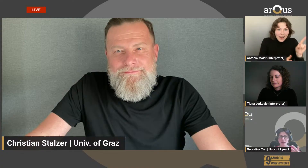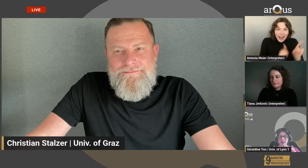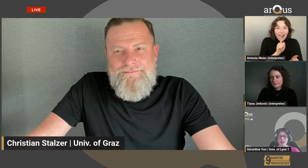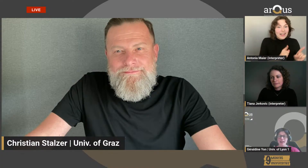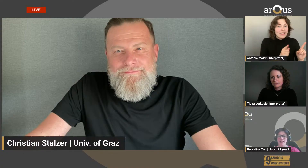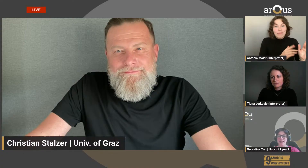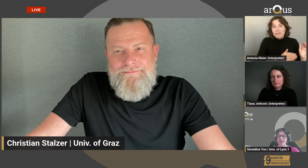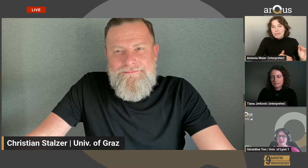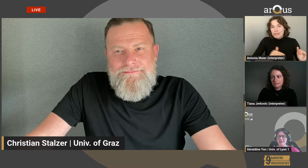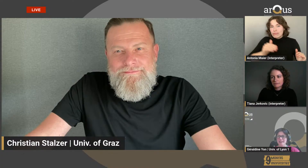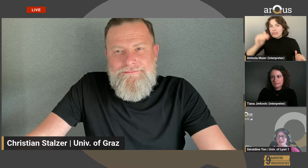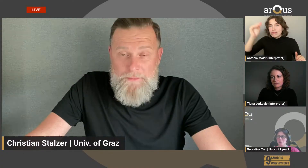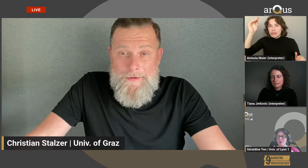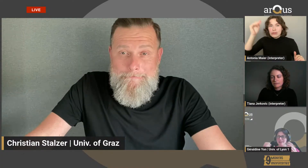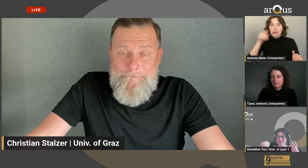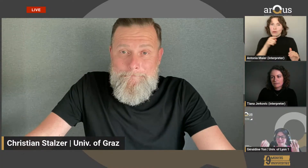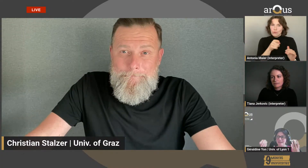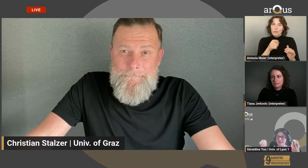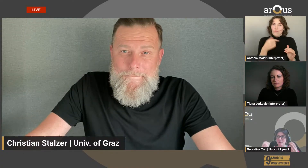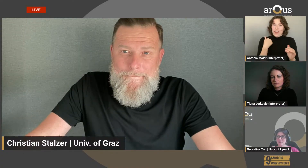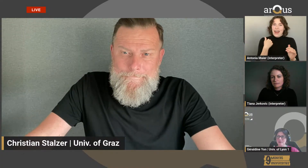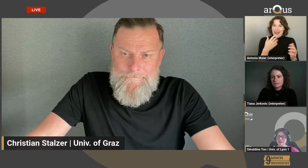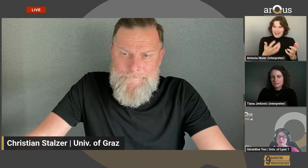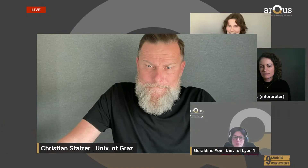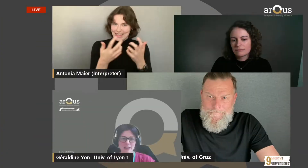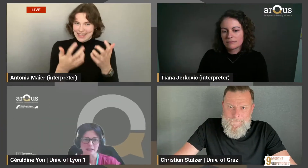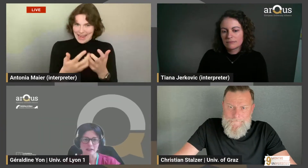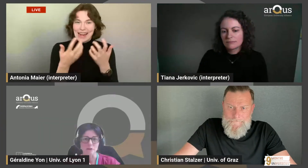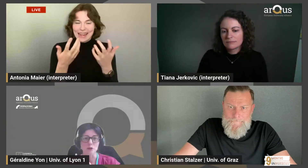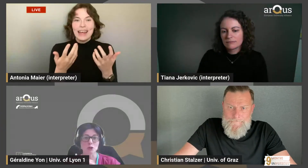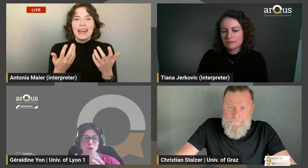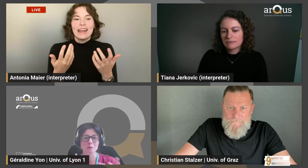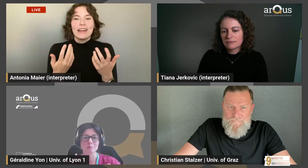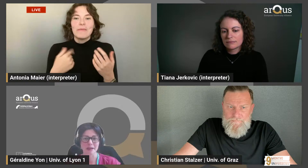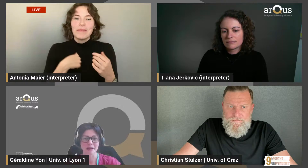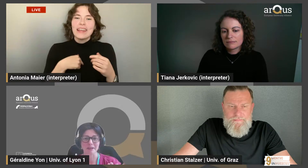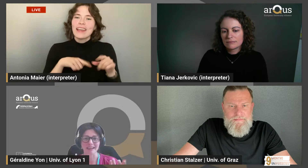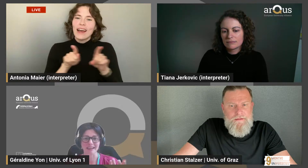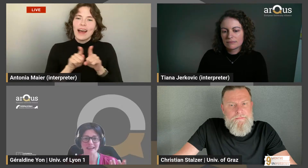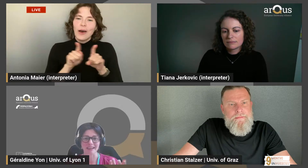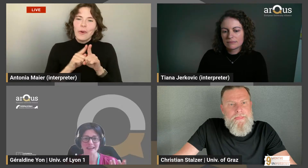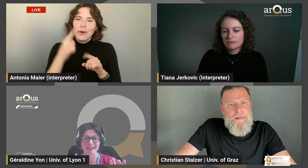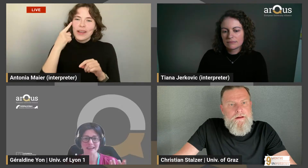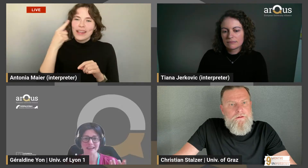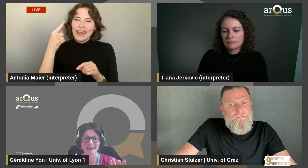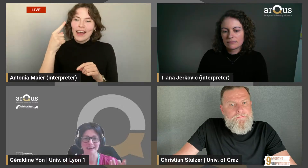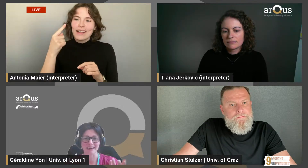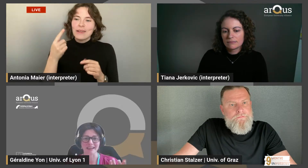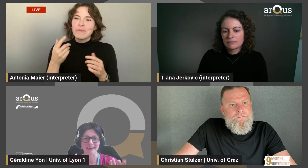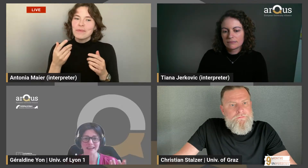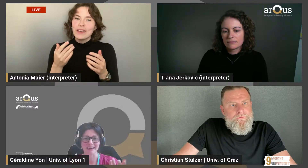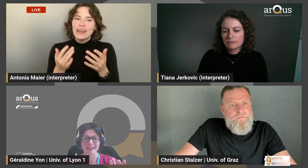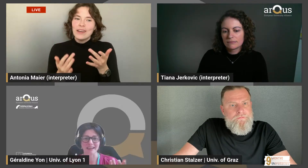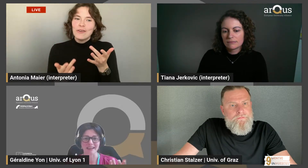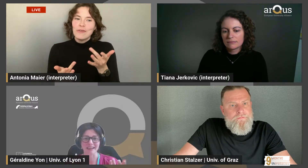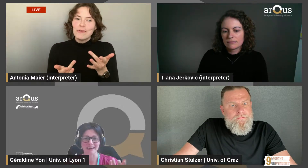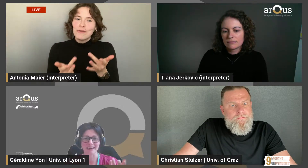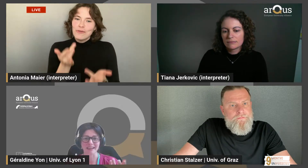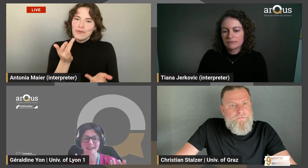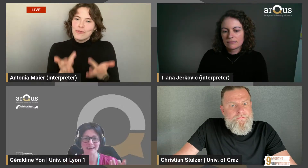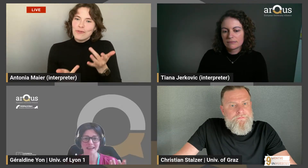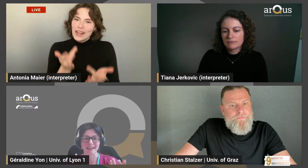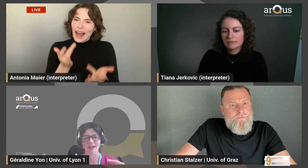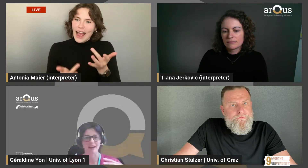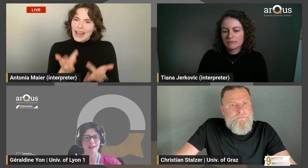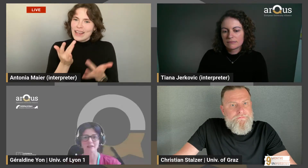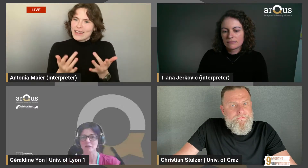well. And I was thinking myself that we should maybe have already sign languages